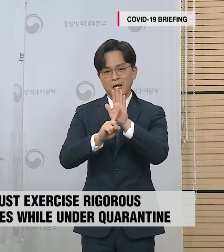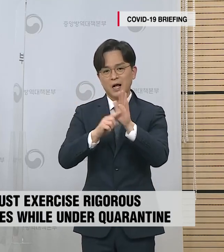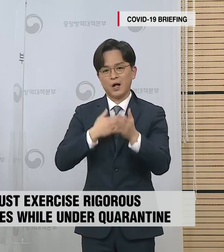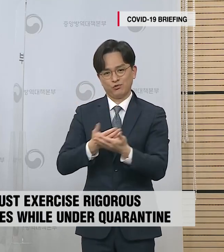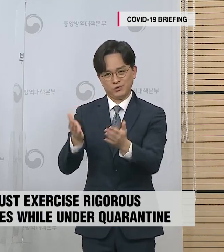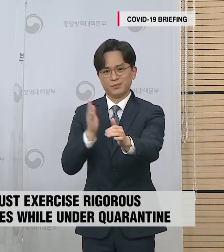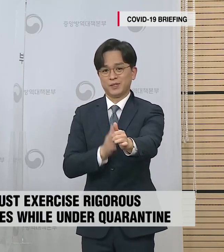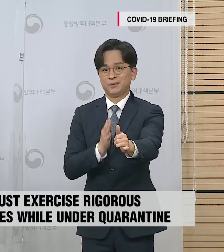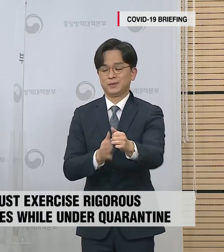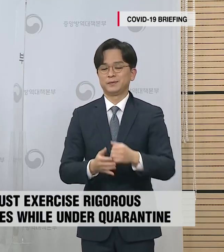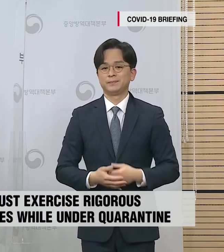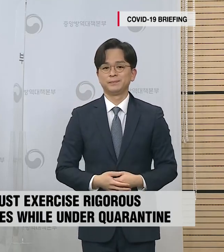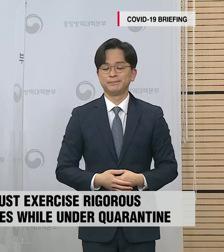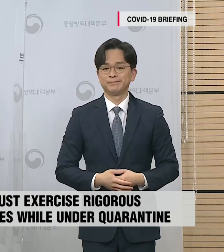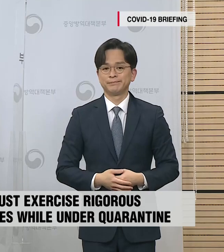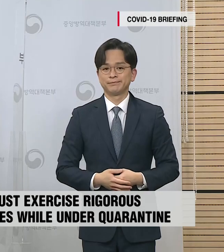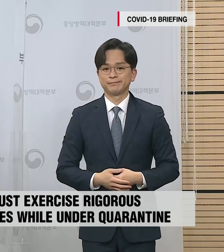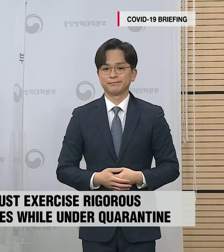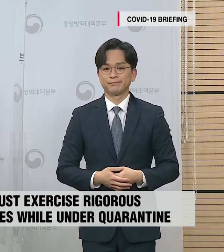centers.